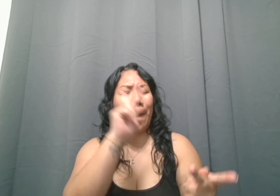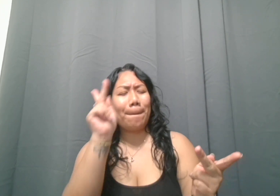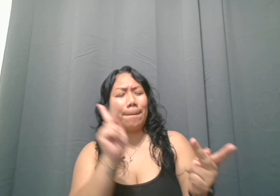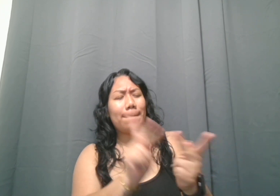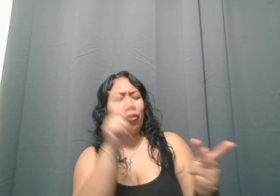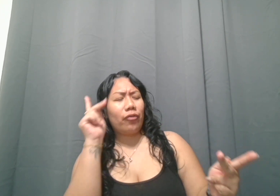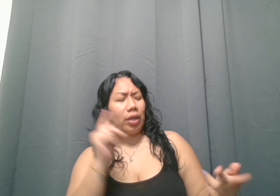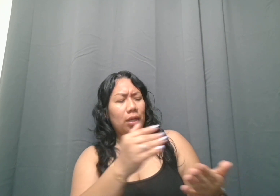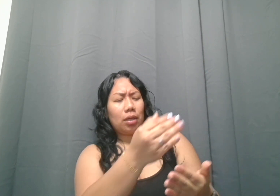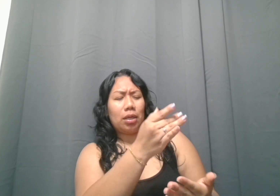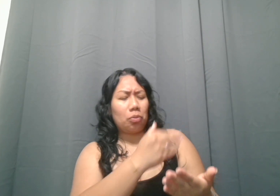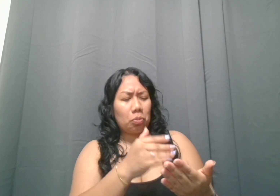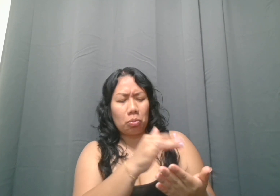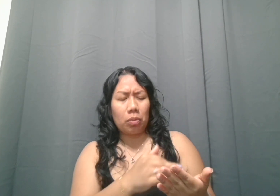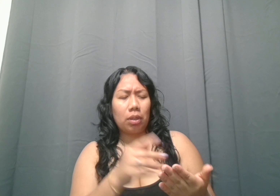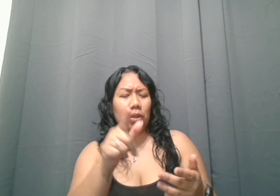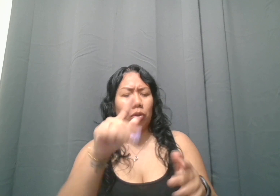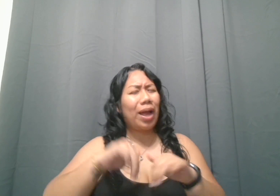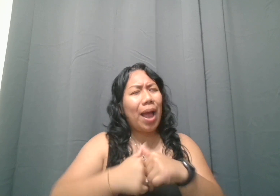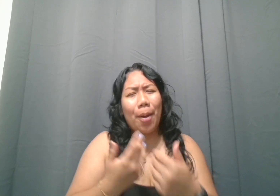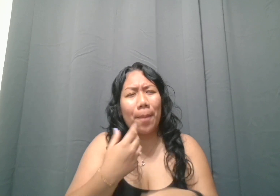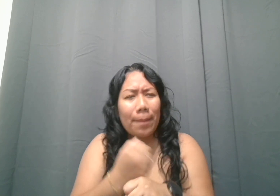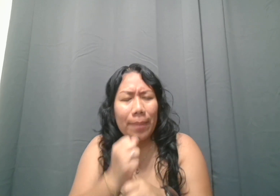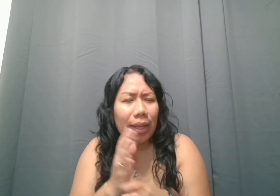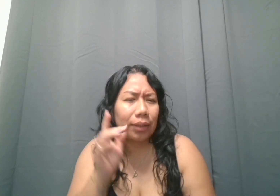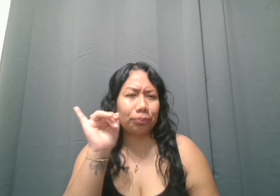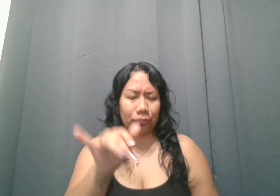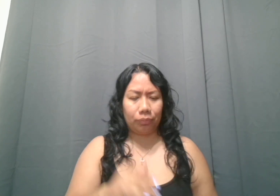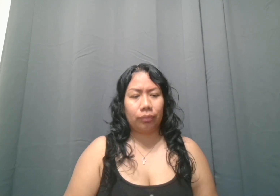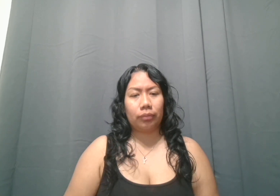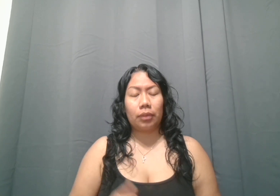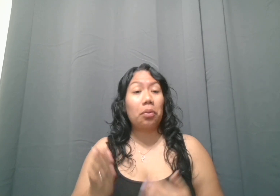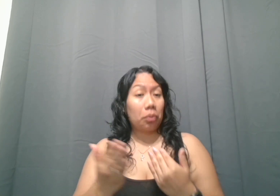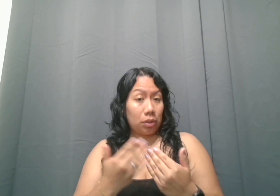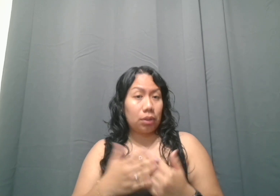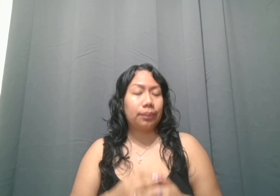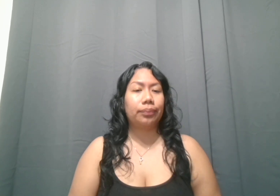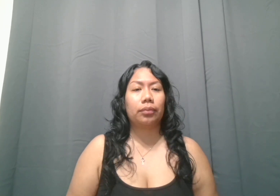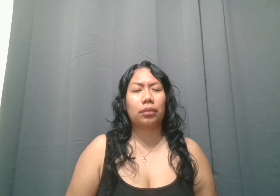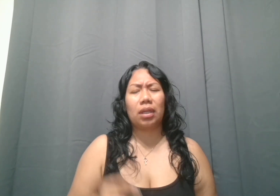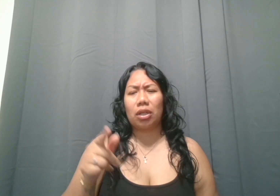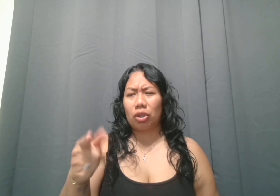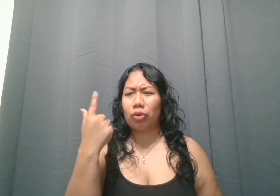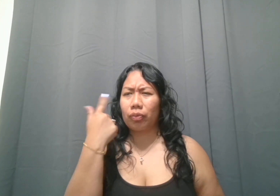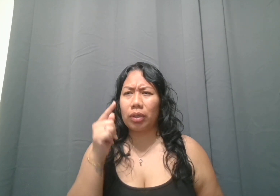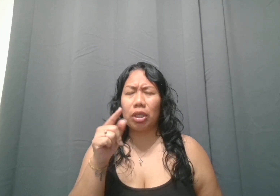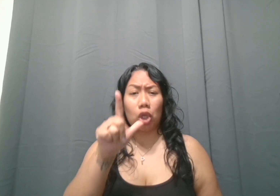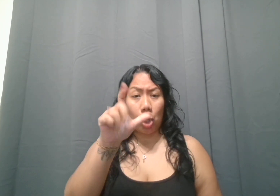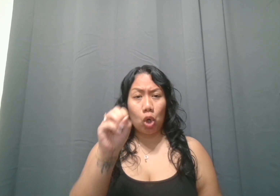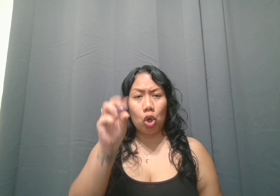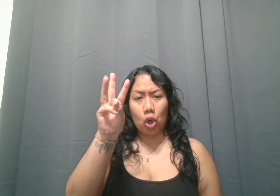bread that is delicious every time. To make this loaf of bread, you will need the following